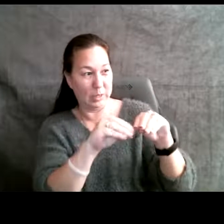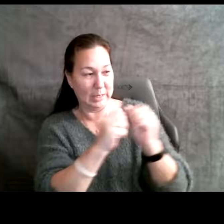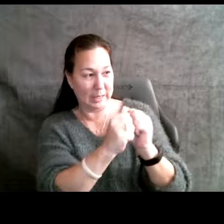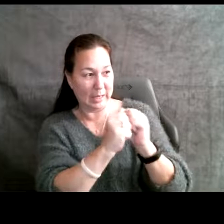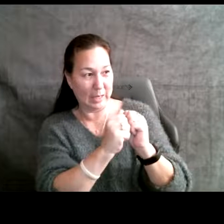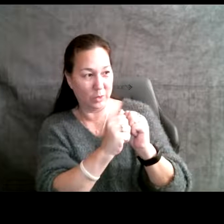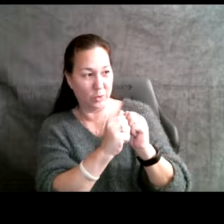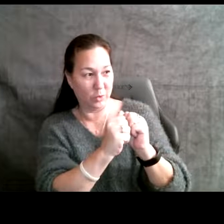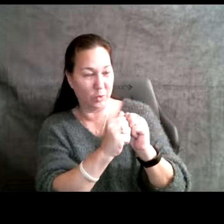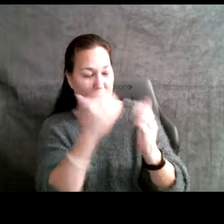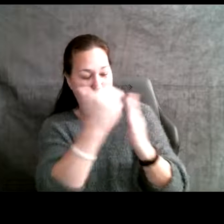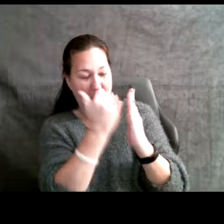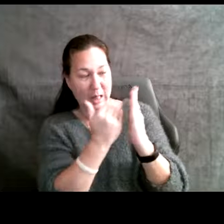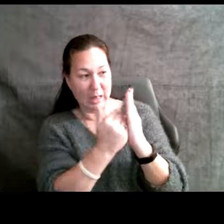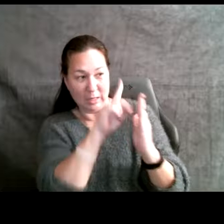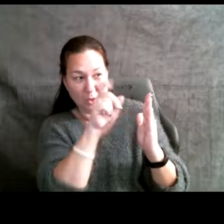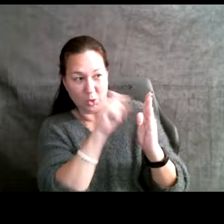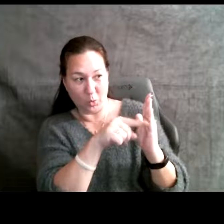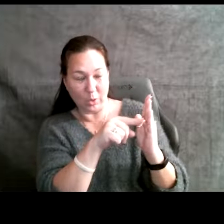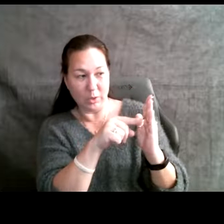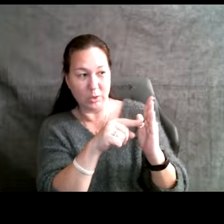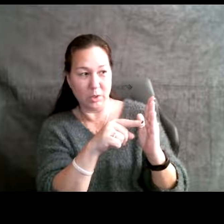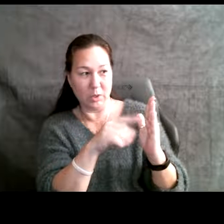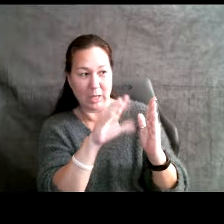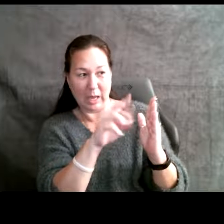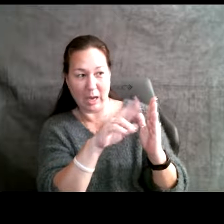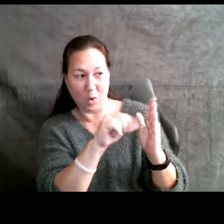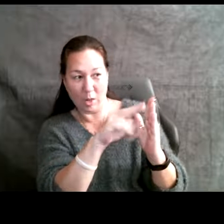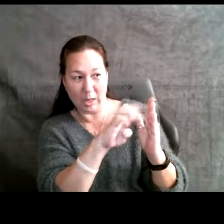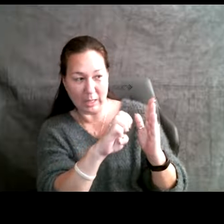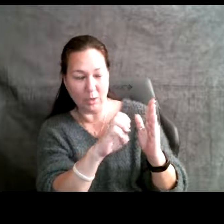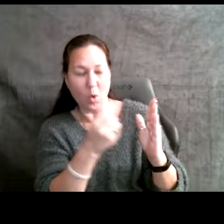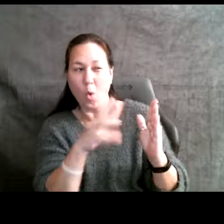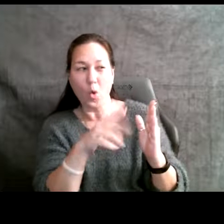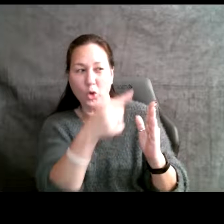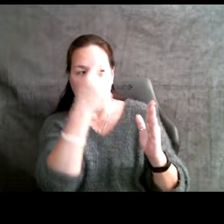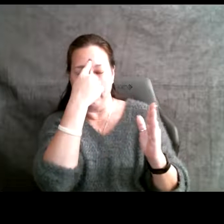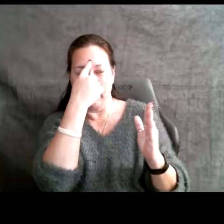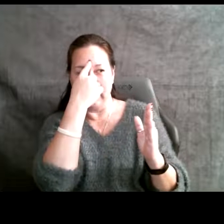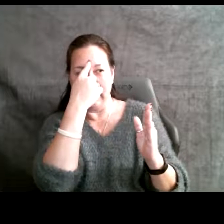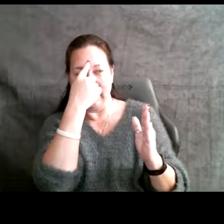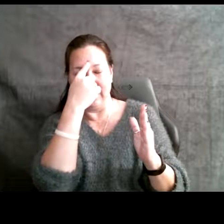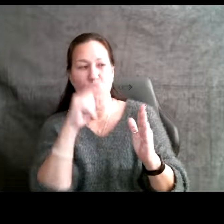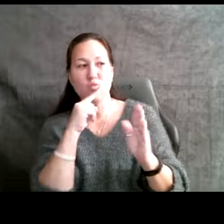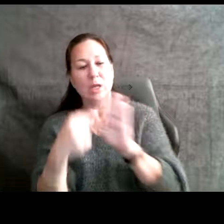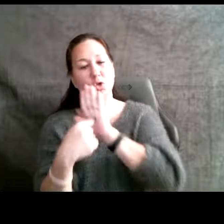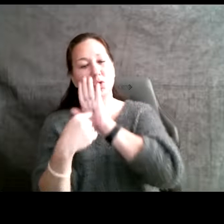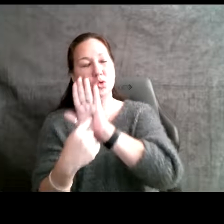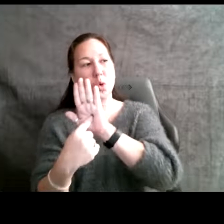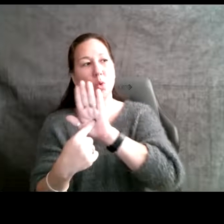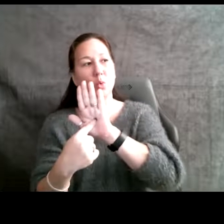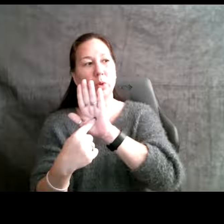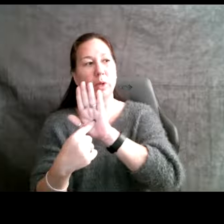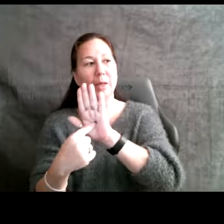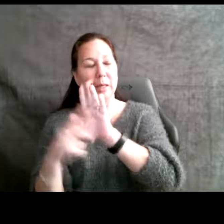the council might answer, or are you feeling like the highlight of the issues would be by subject